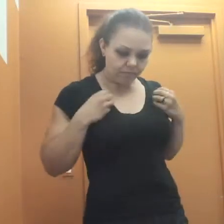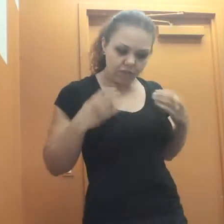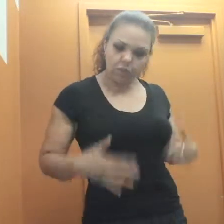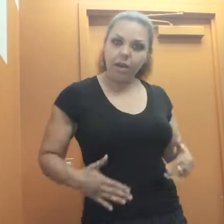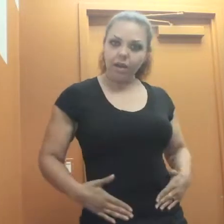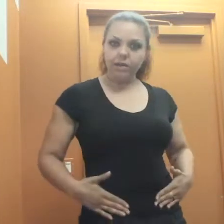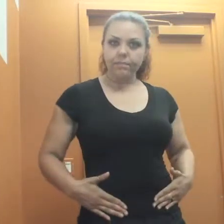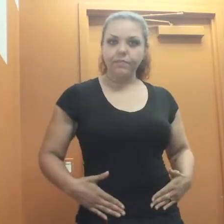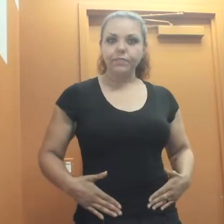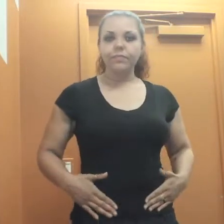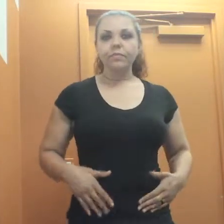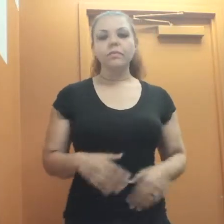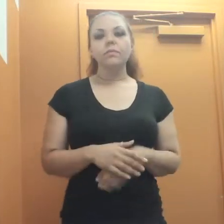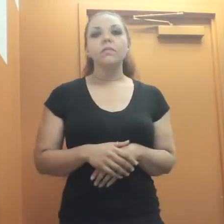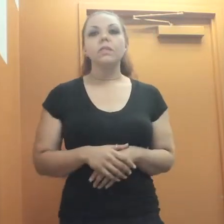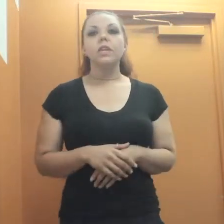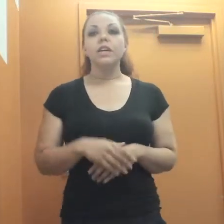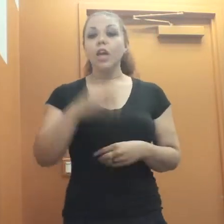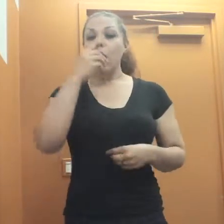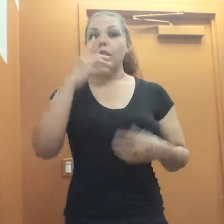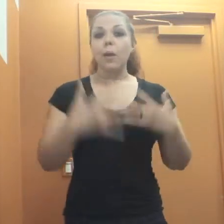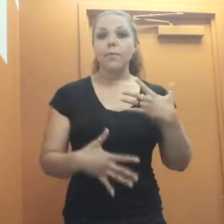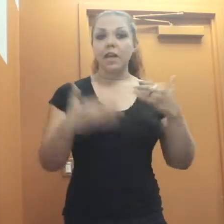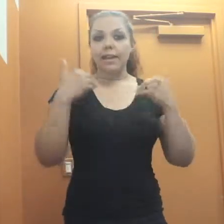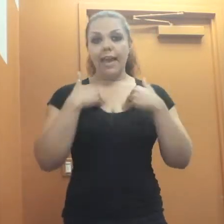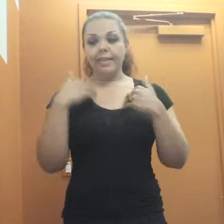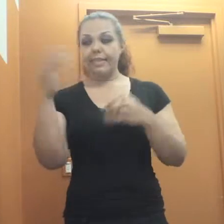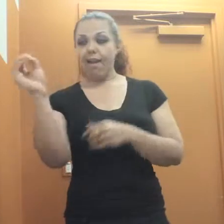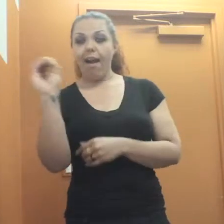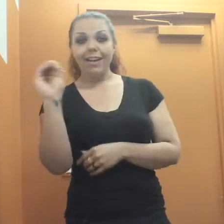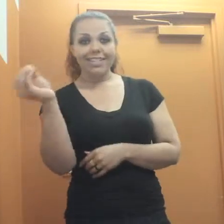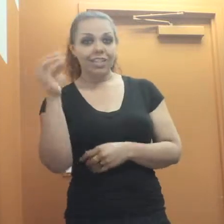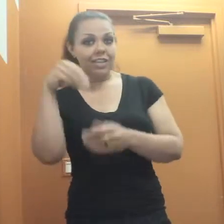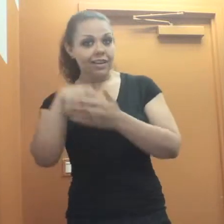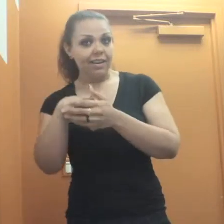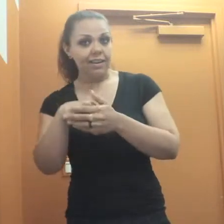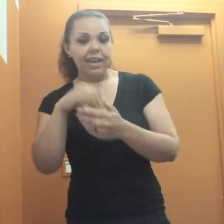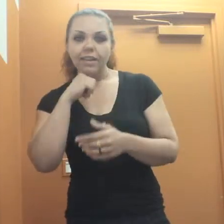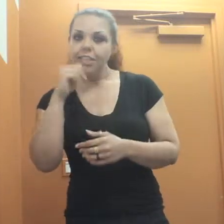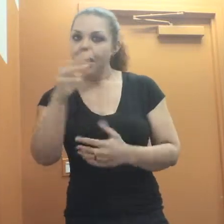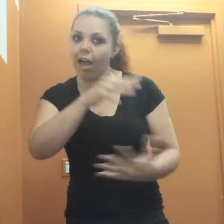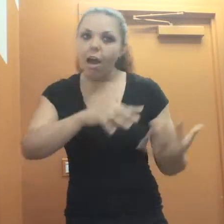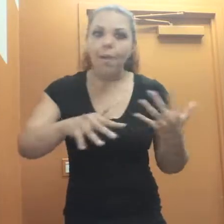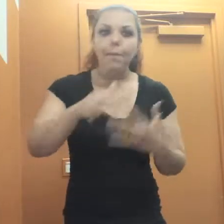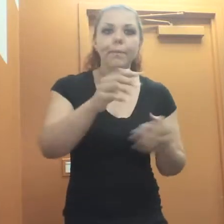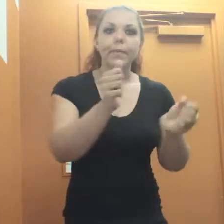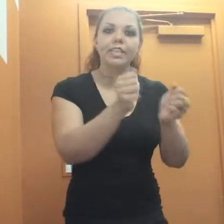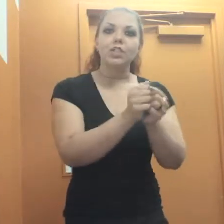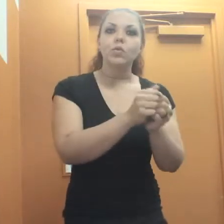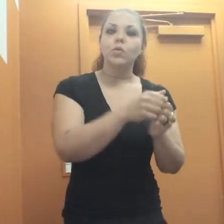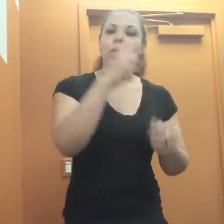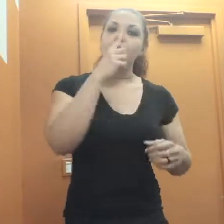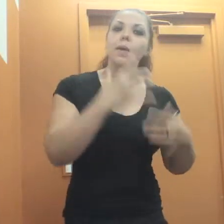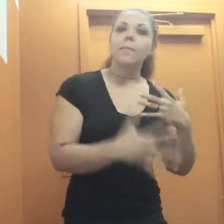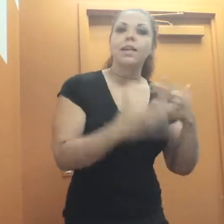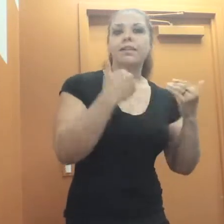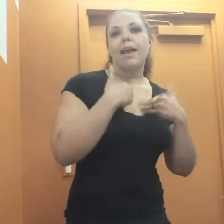separate. The blood that has oxygen in it isn't mixed with the blood that has carbon dioxide in it. So